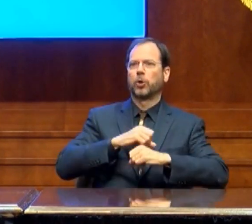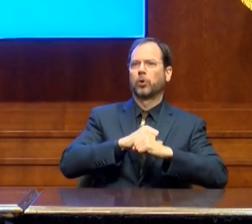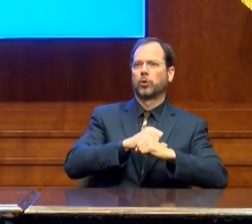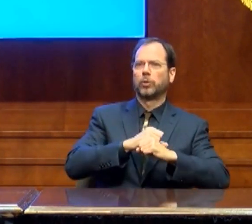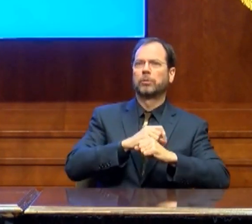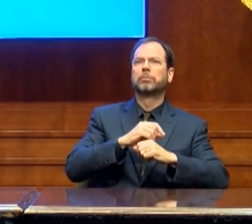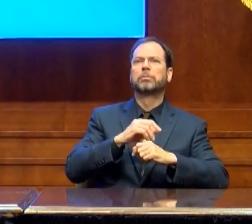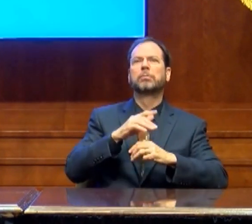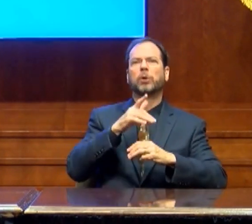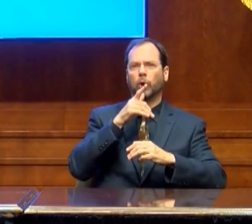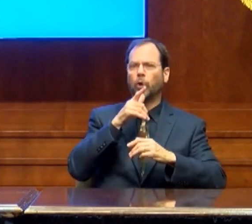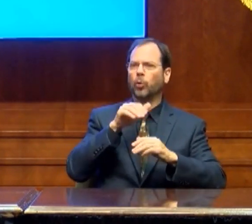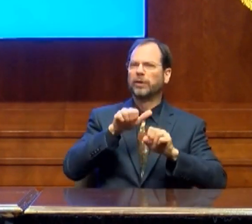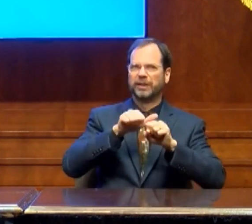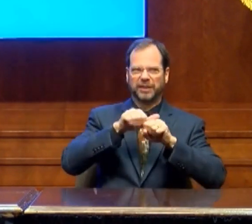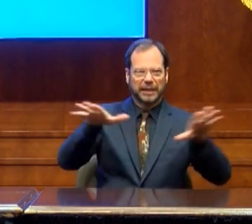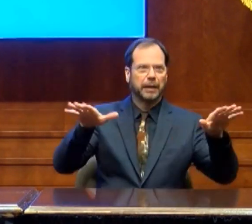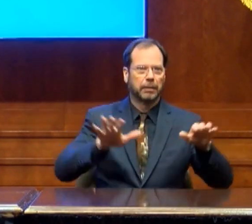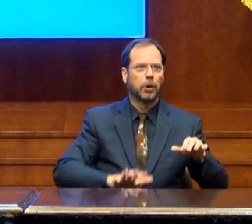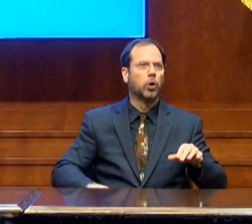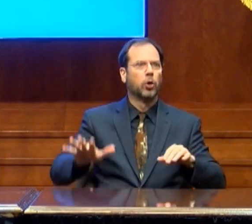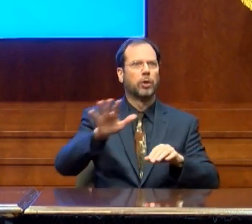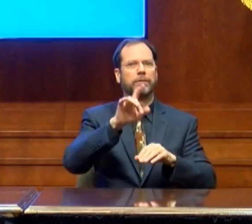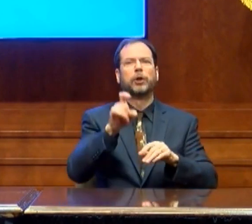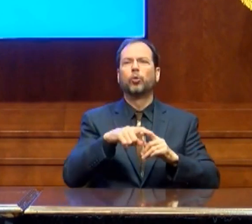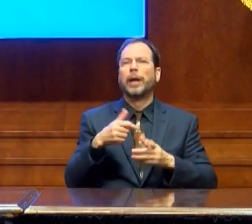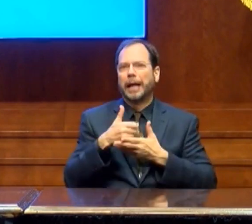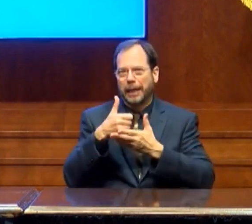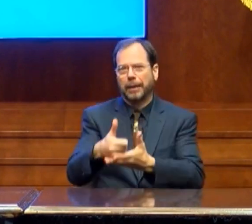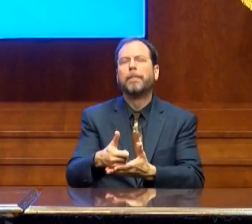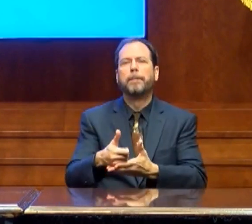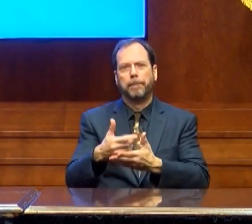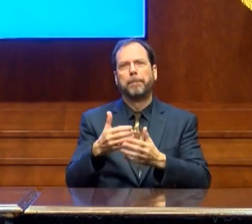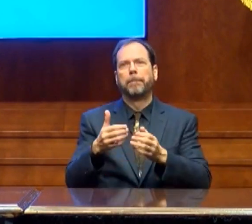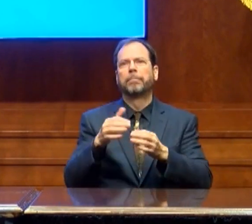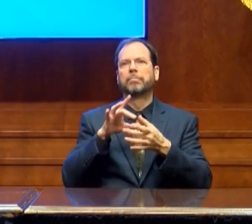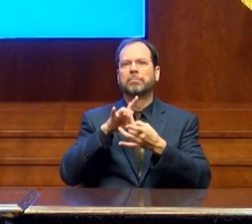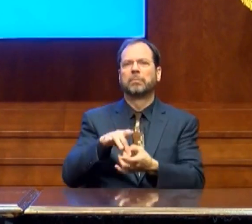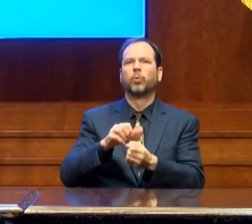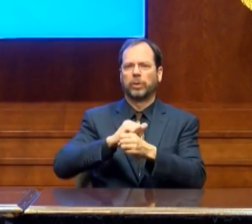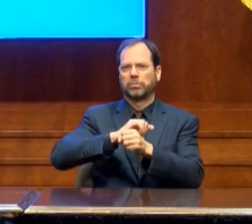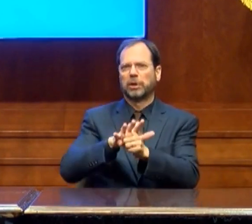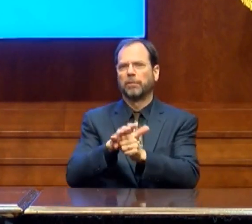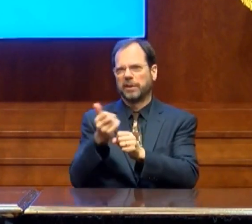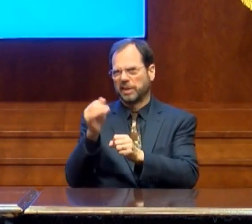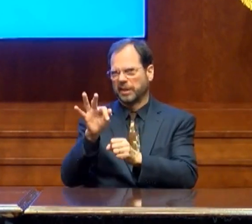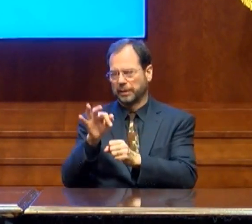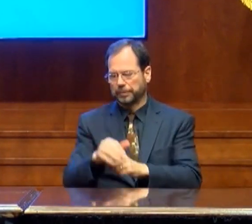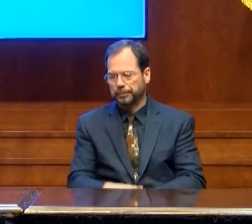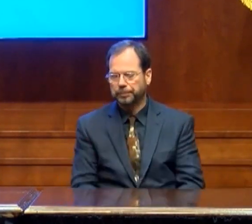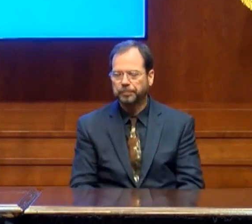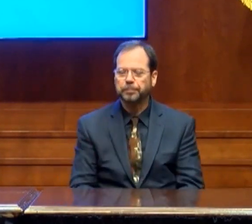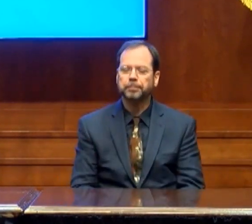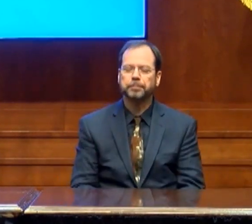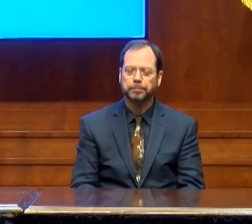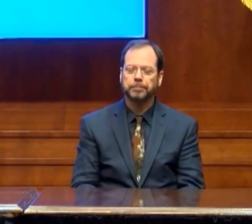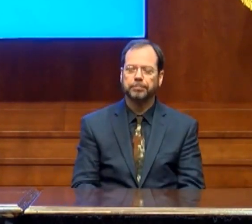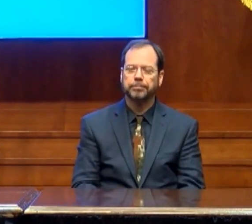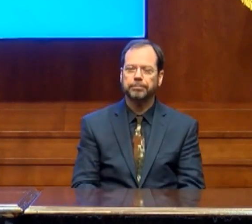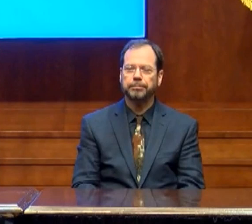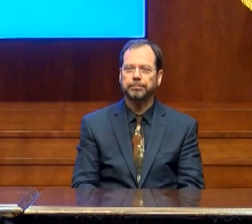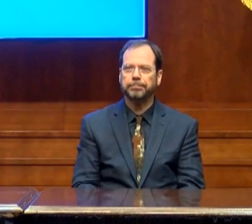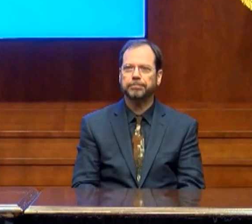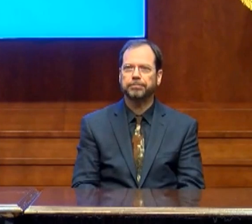1,058 National Guard who have been deployed across the state of Texas to help in the response to COVID-19. Well,